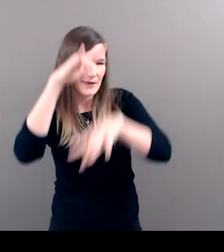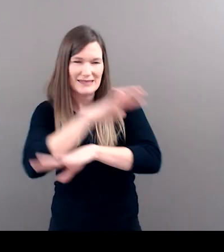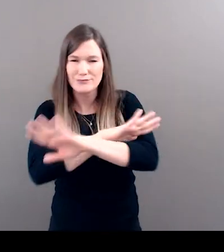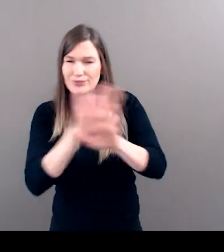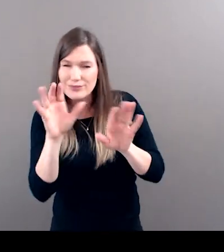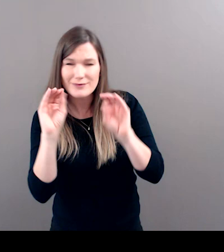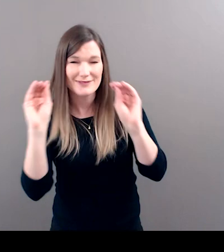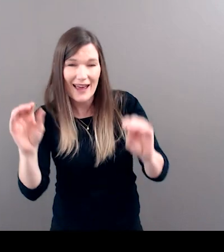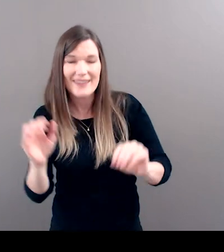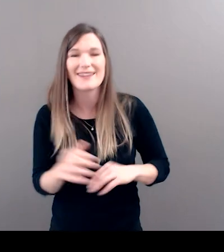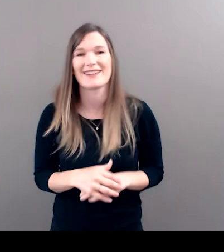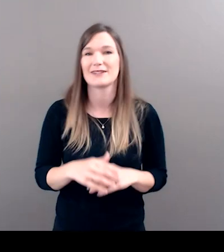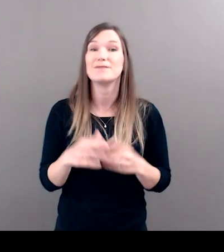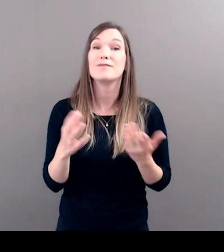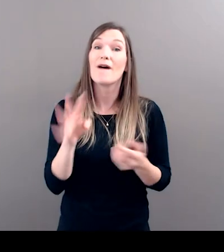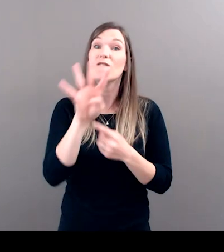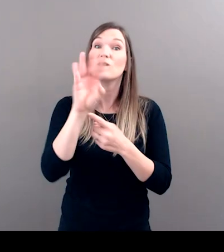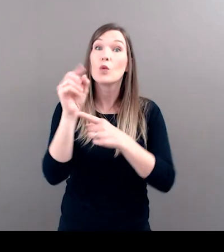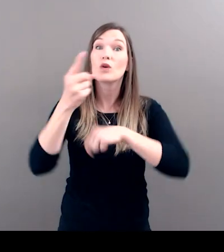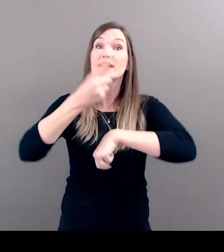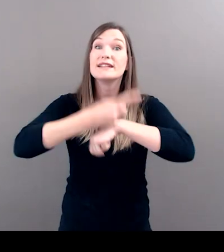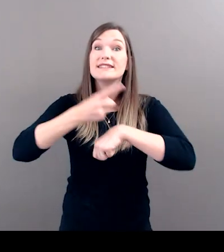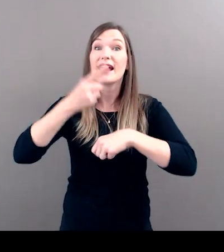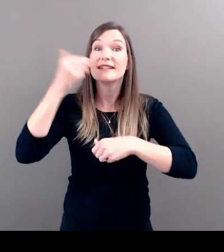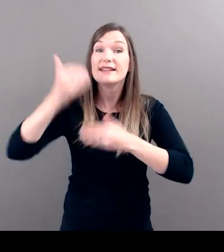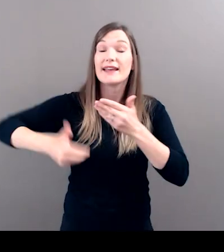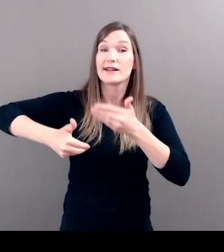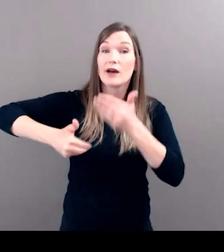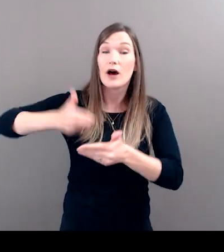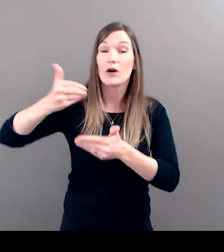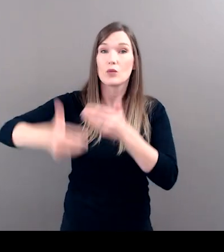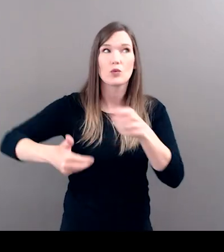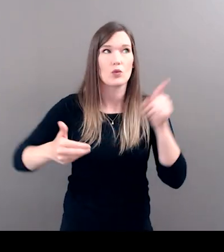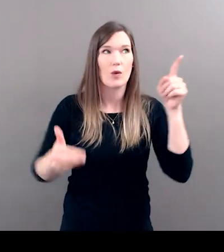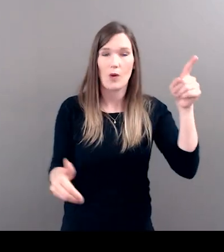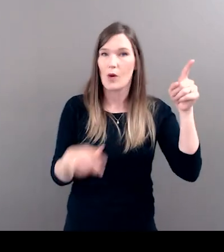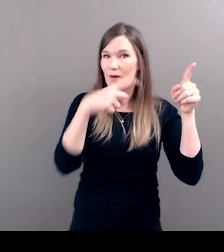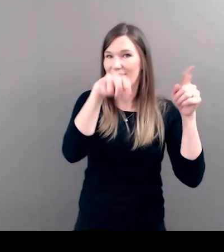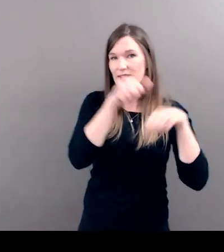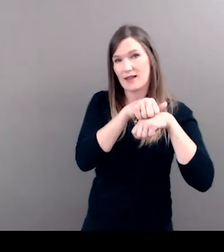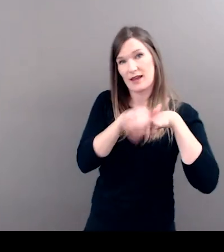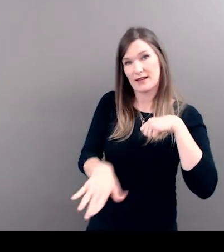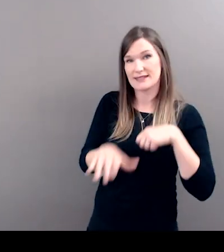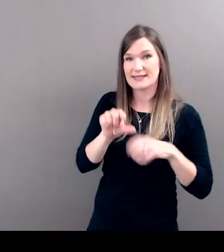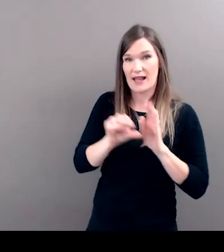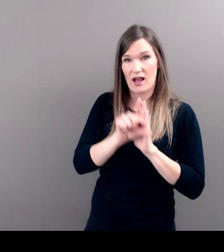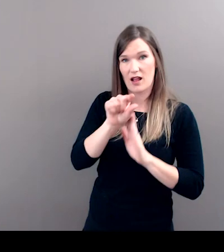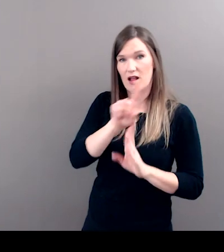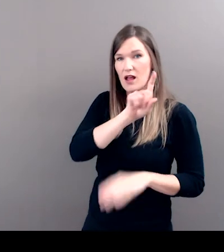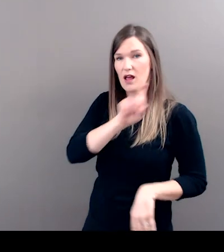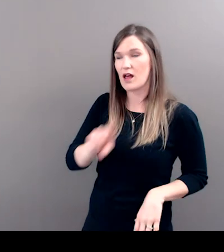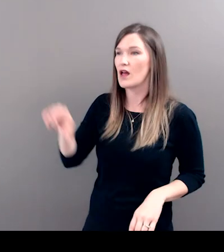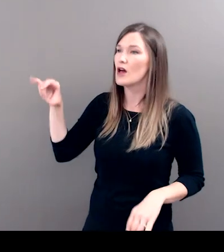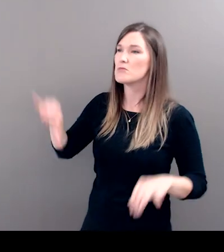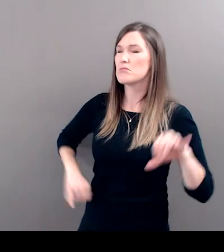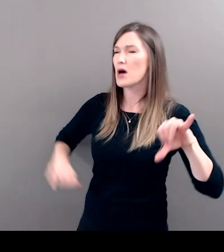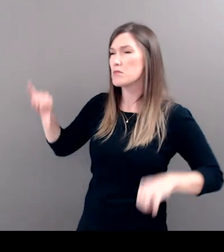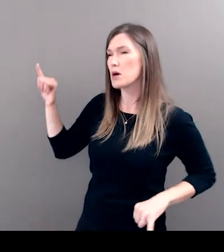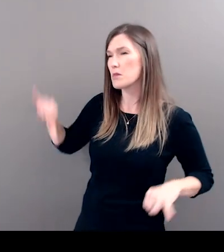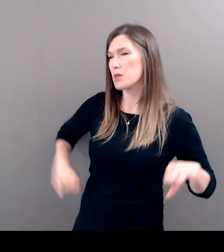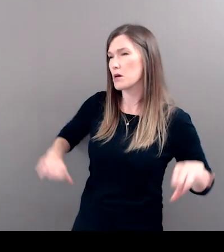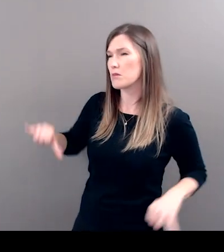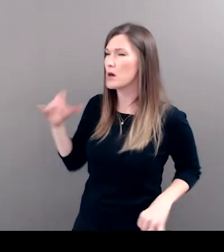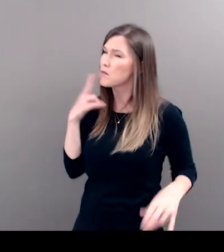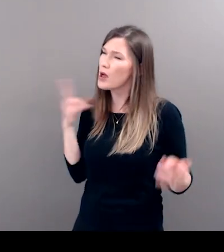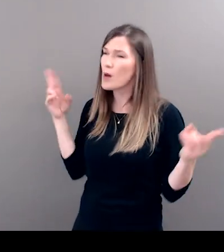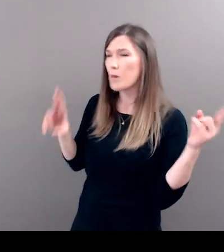out 40 days in a row. Every day, talking trash. trash talking didn't start, like, you know, in Brooklyn. It